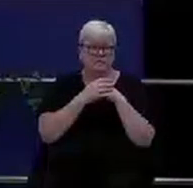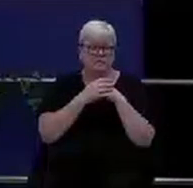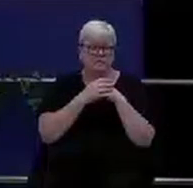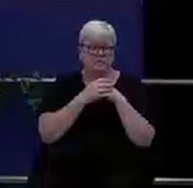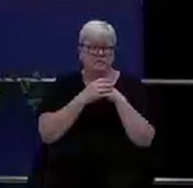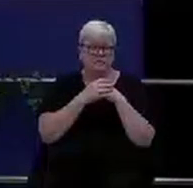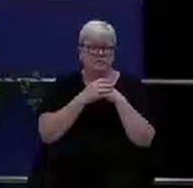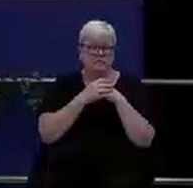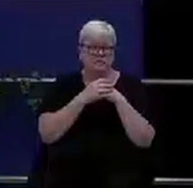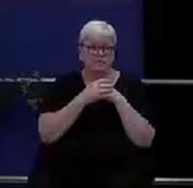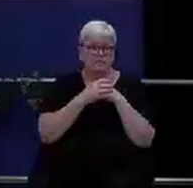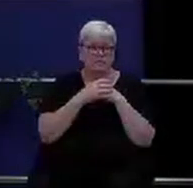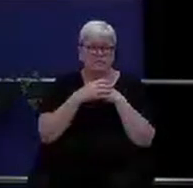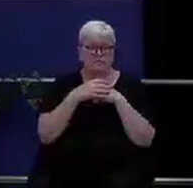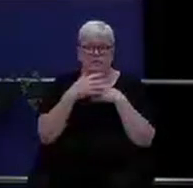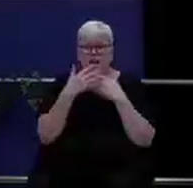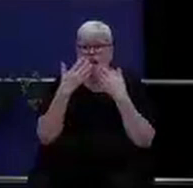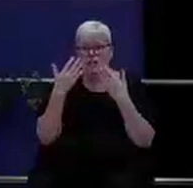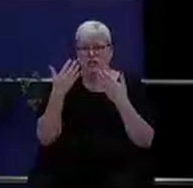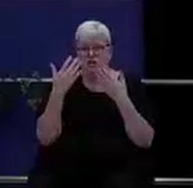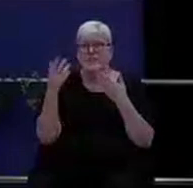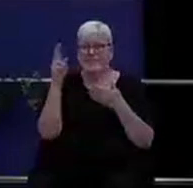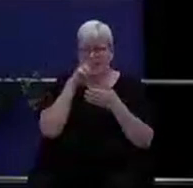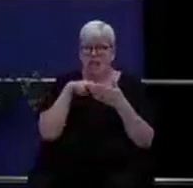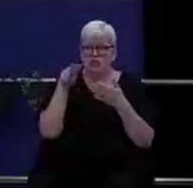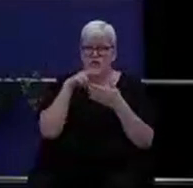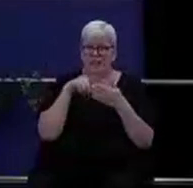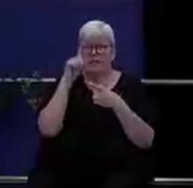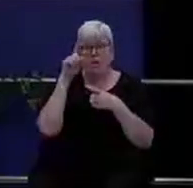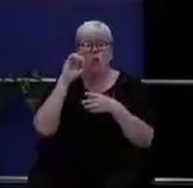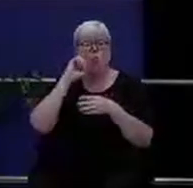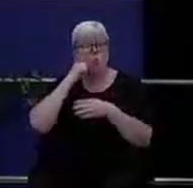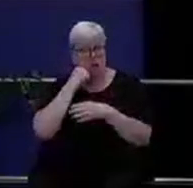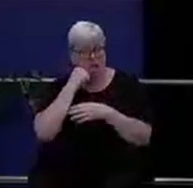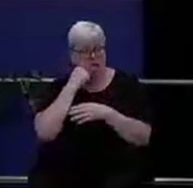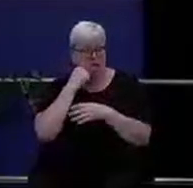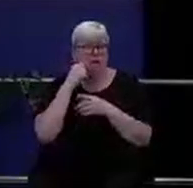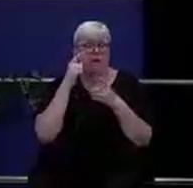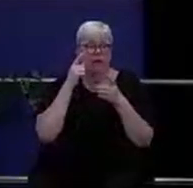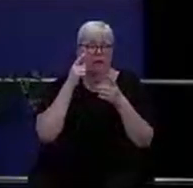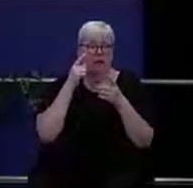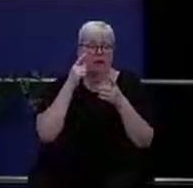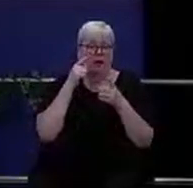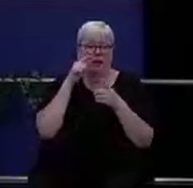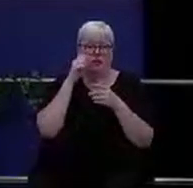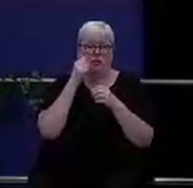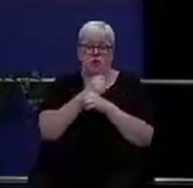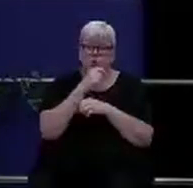I haven't read either book yet, although I will, I promise. but do you,